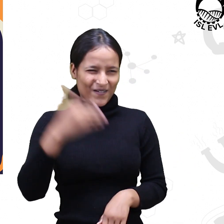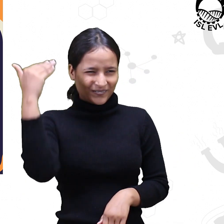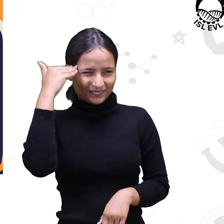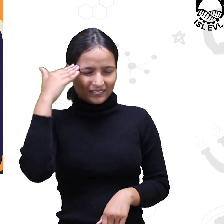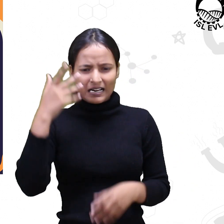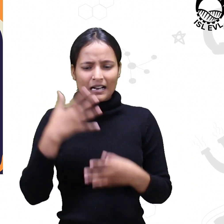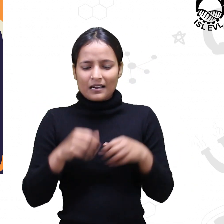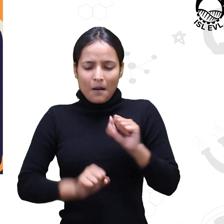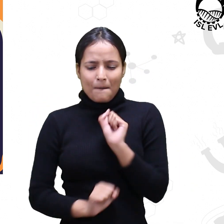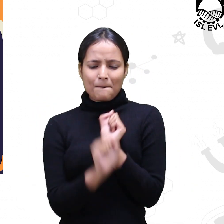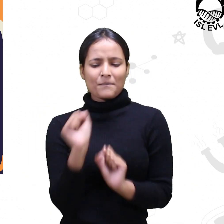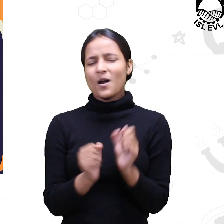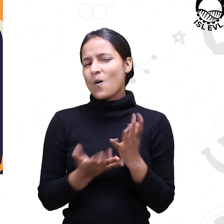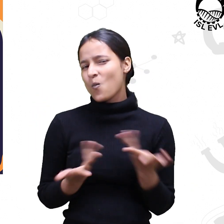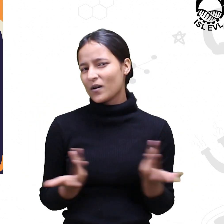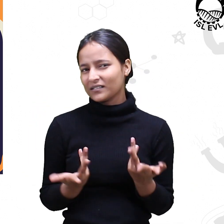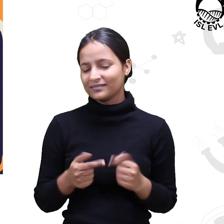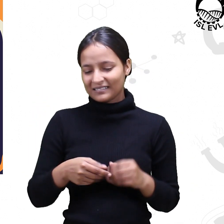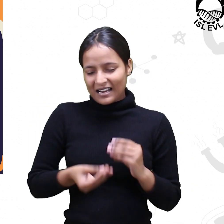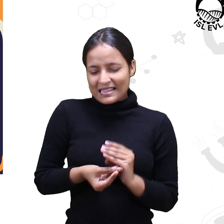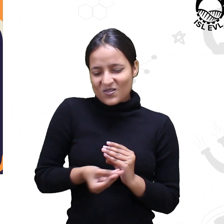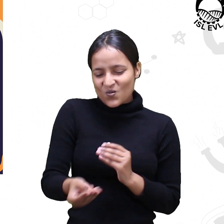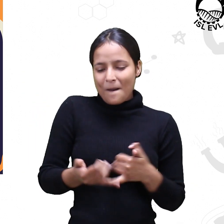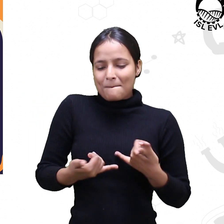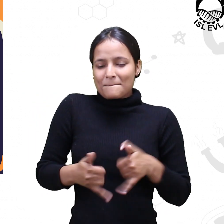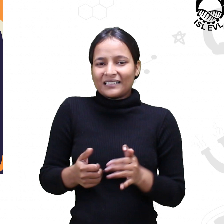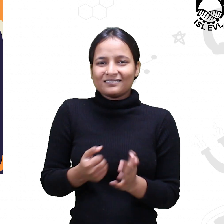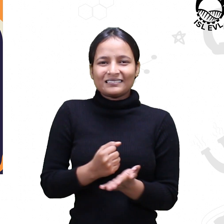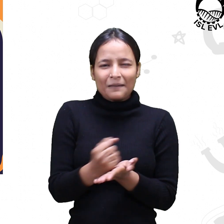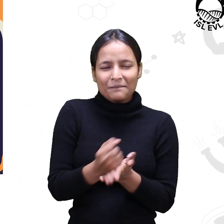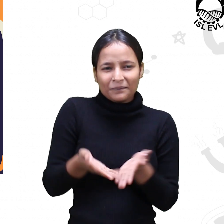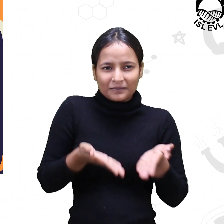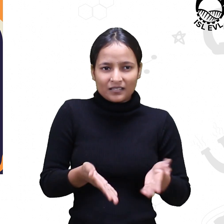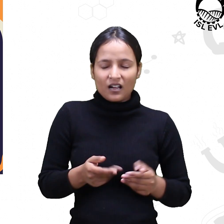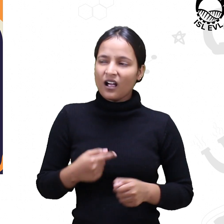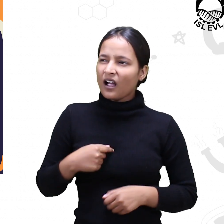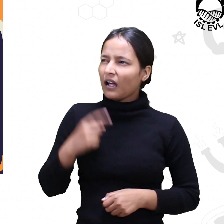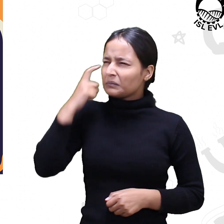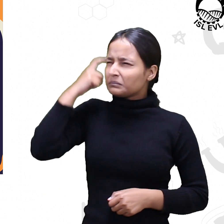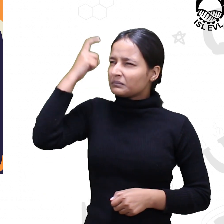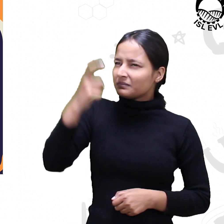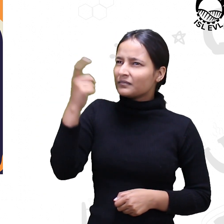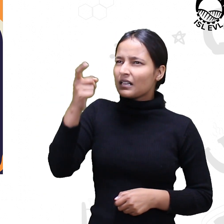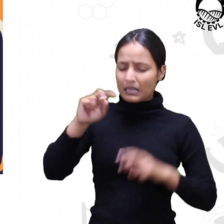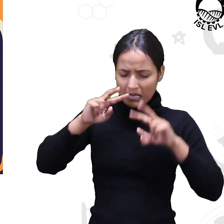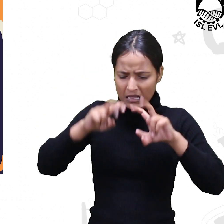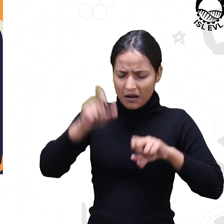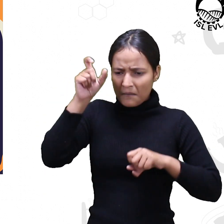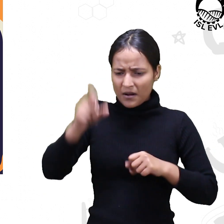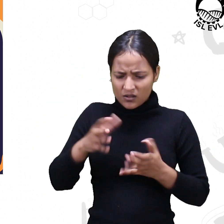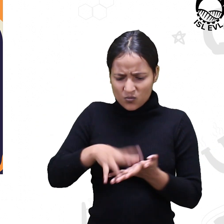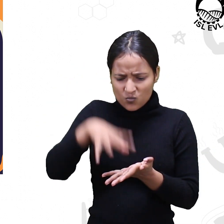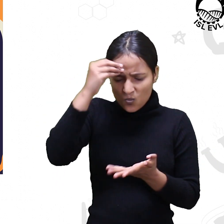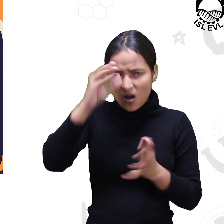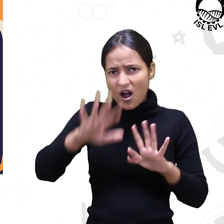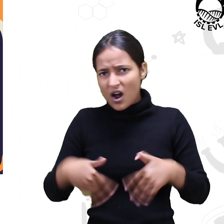its body to play football with you. I wondered how scientists study this in the lab. Let's ask our